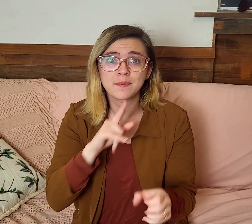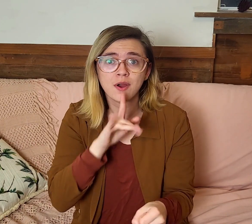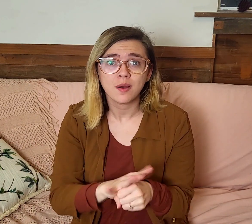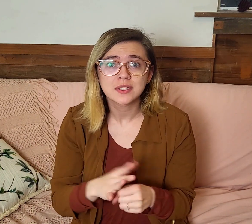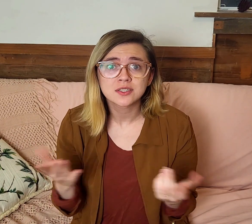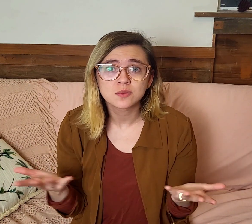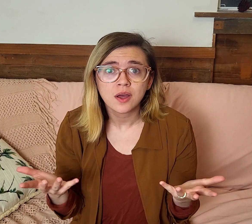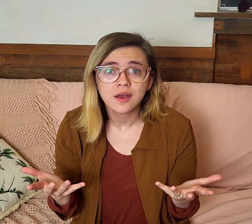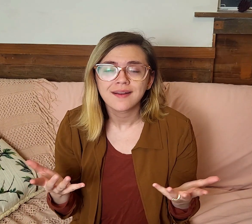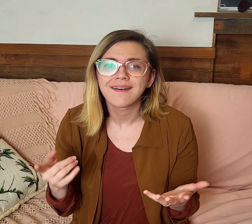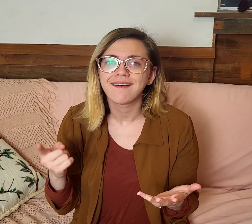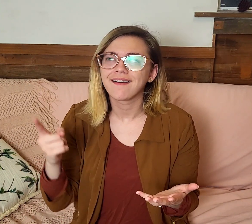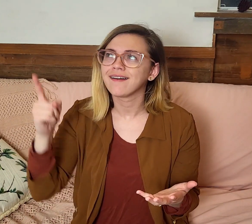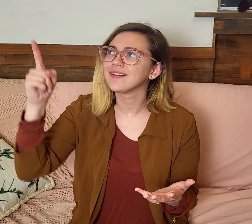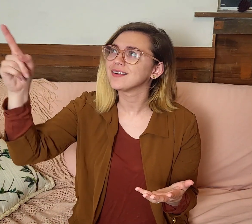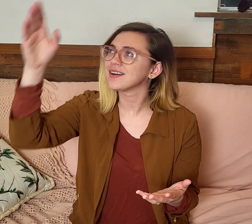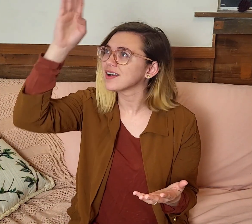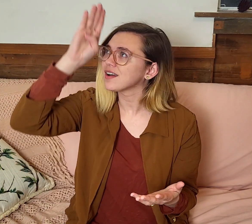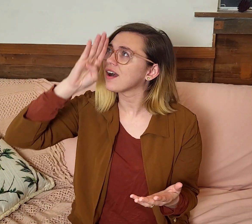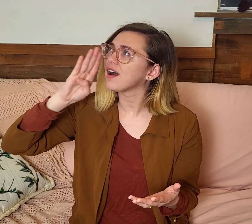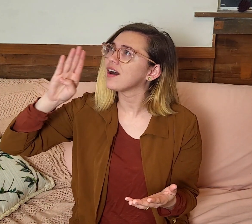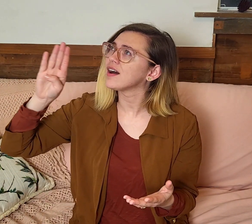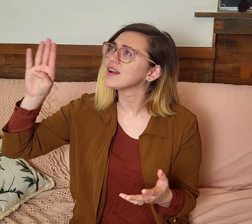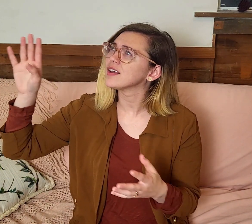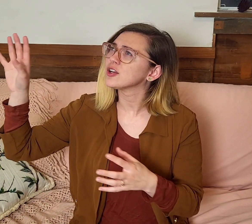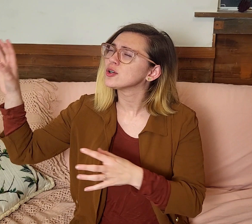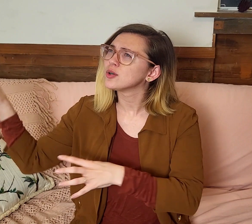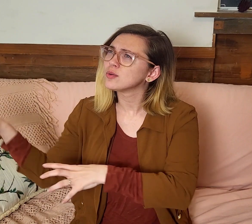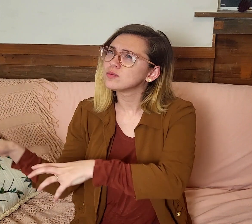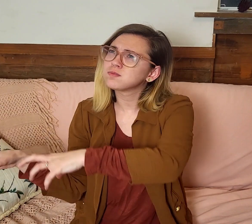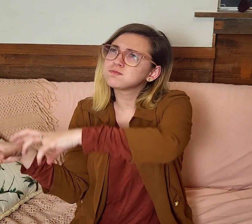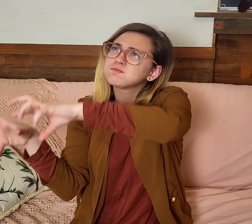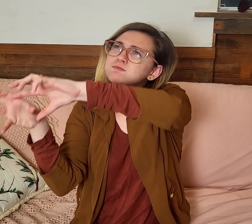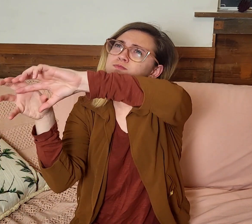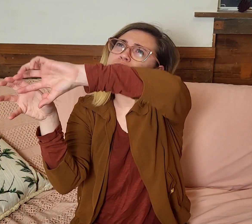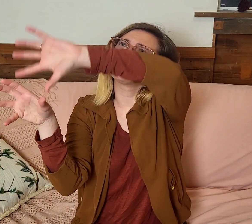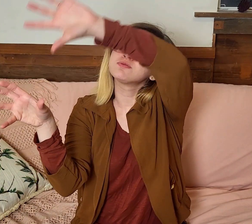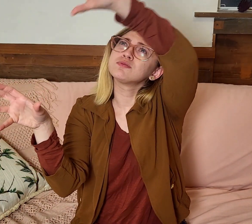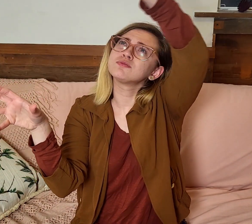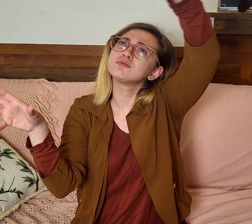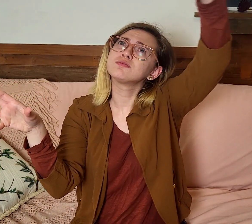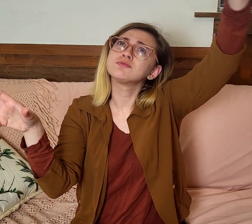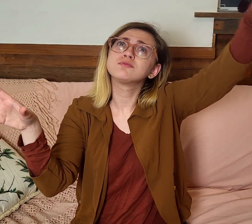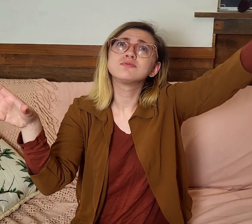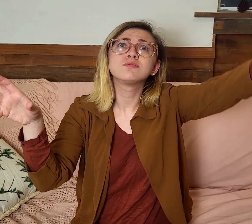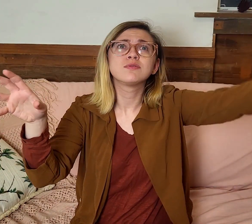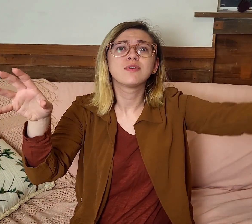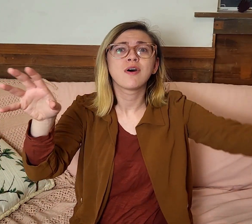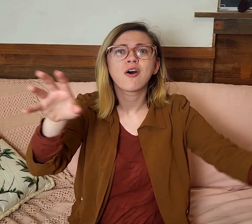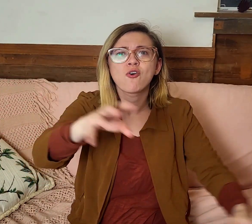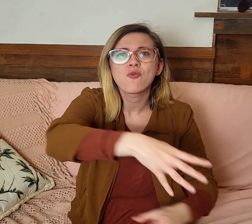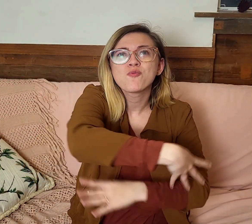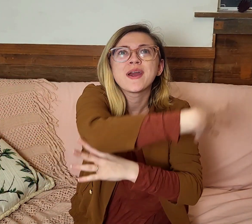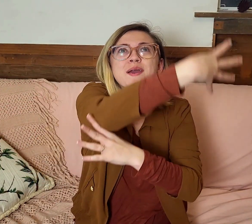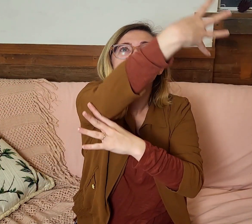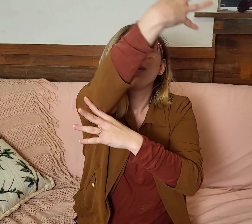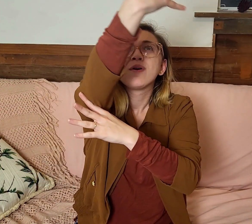to show that promise was God placed within the sky a